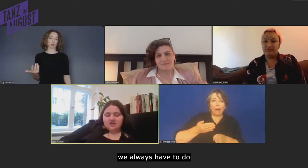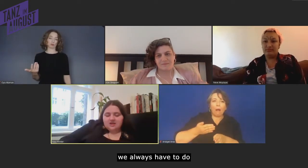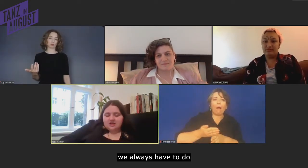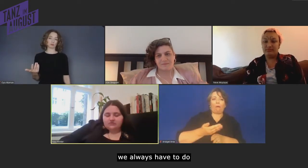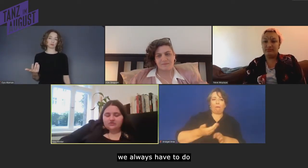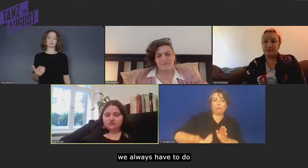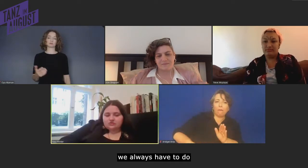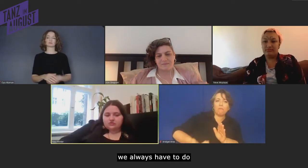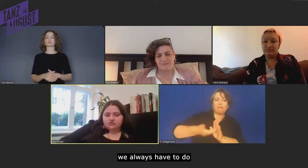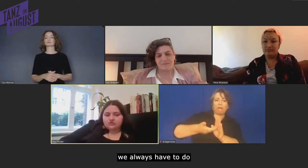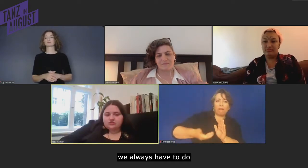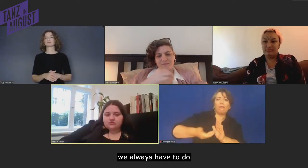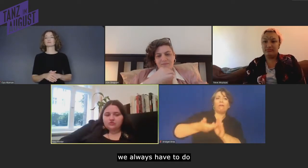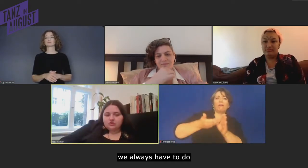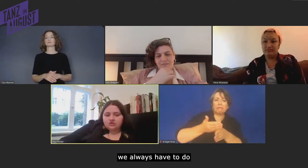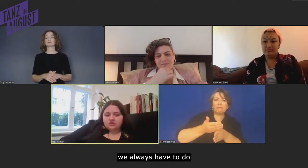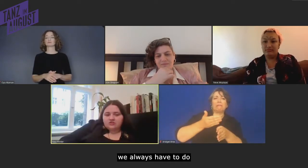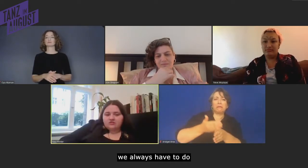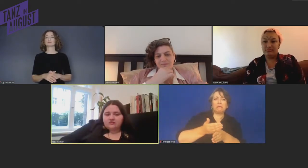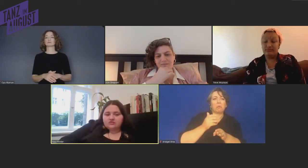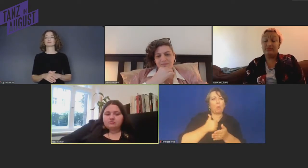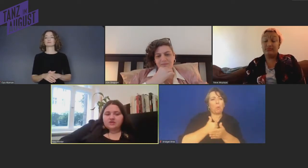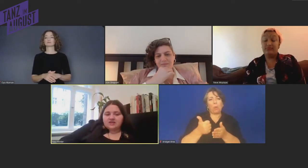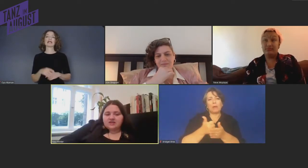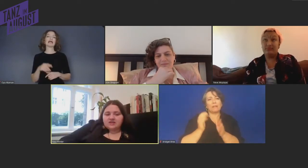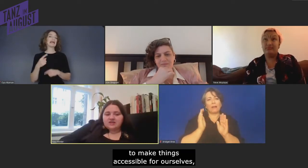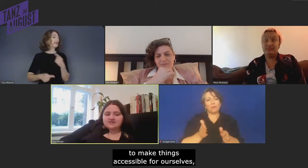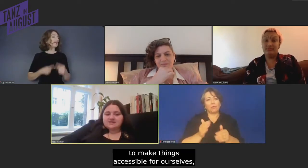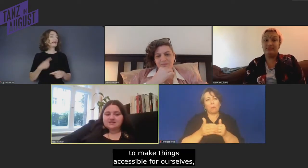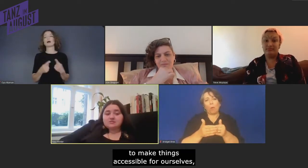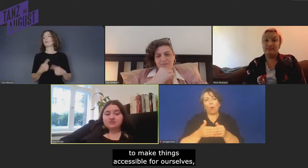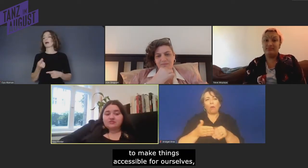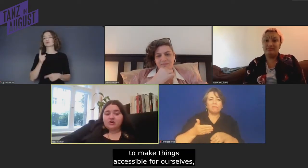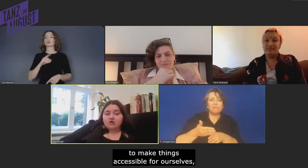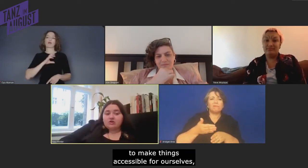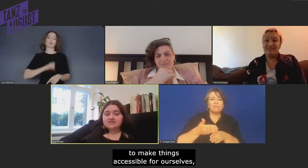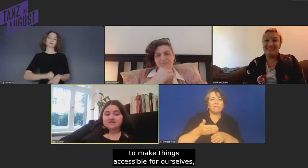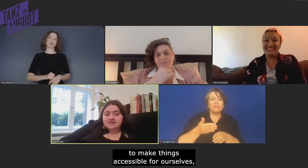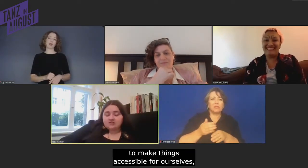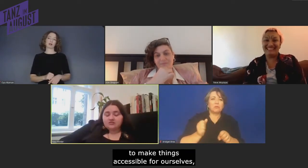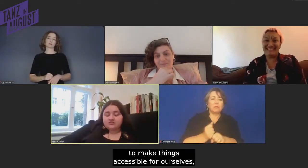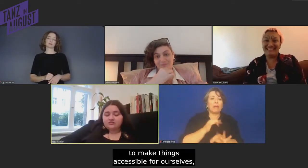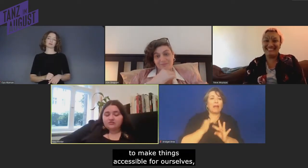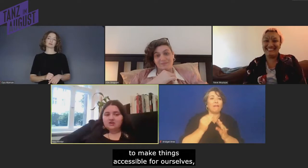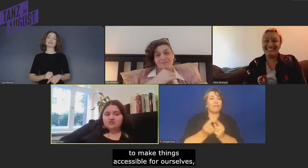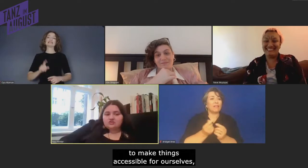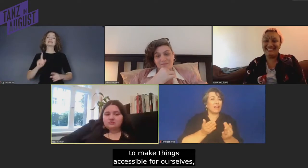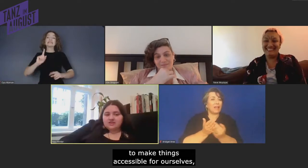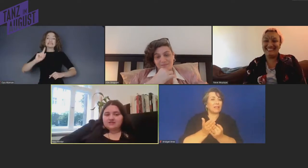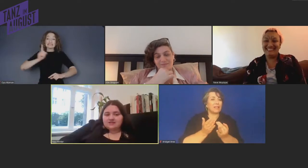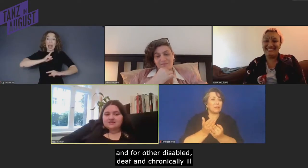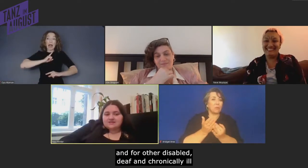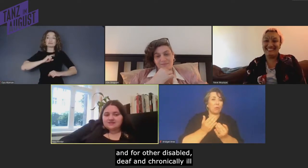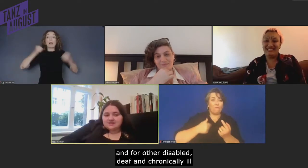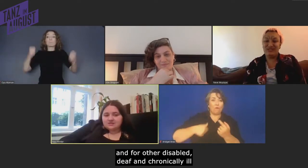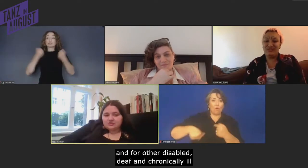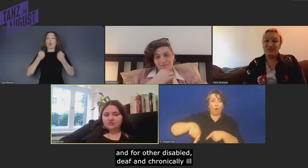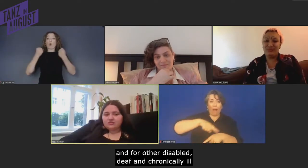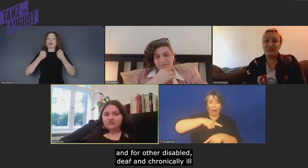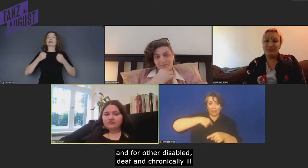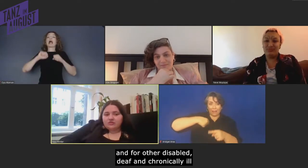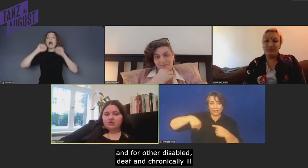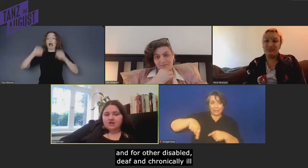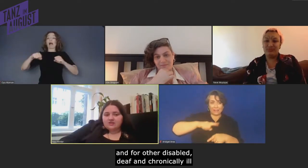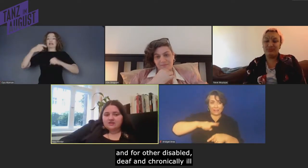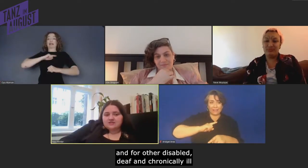to do to make things accessible for ourselves, to make things